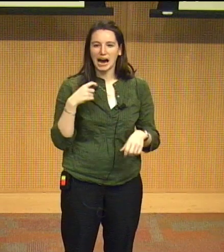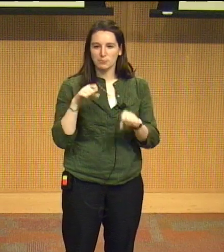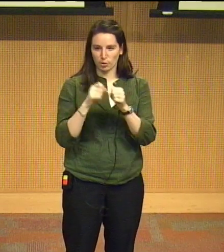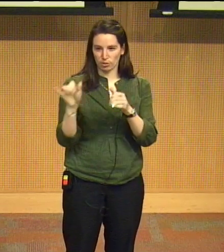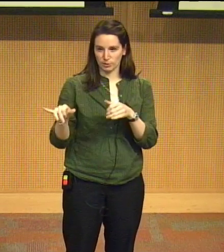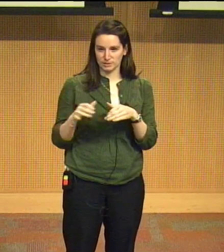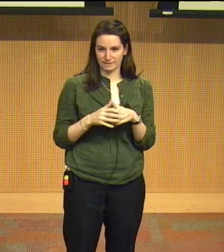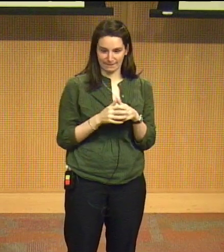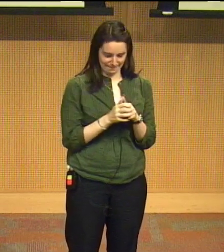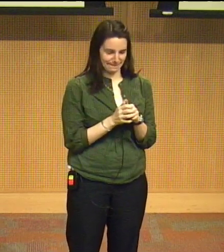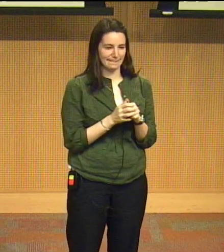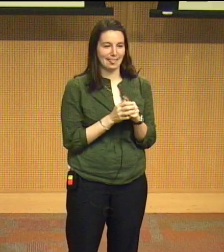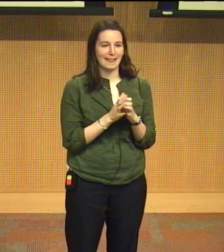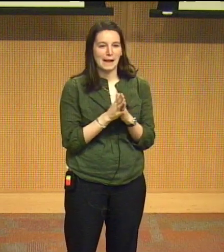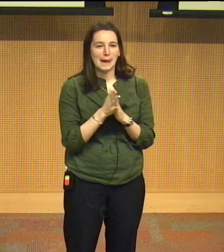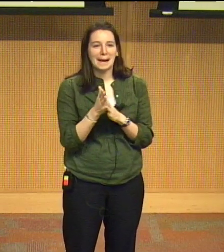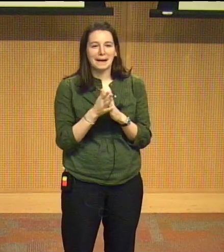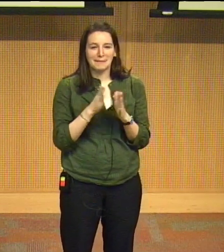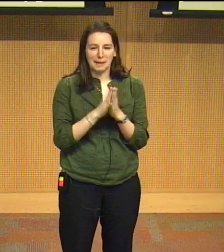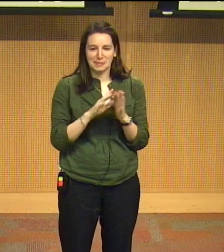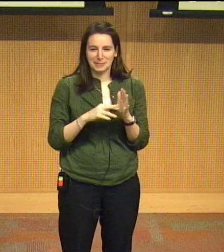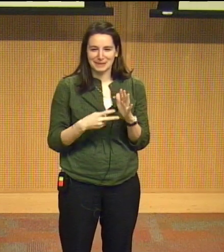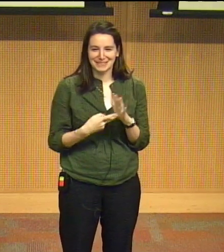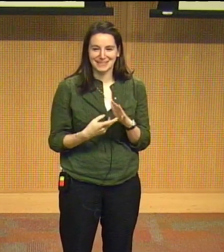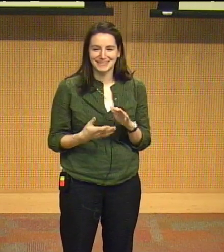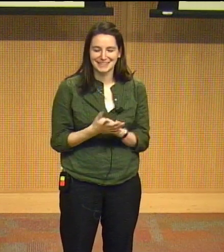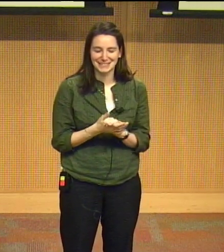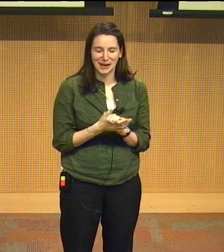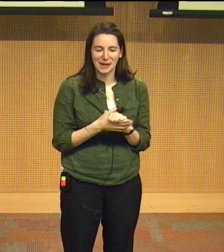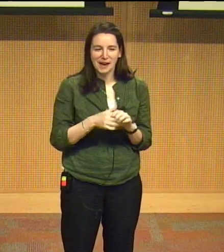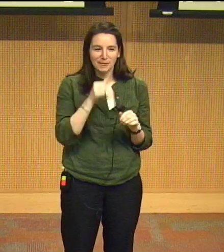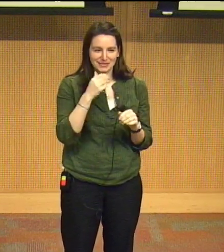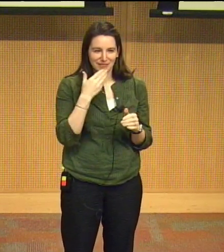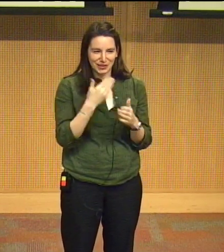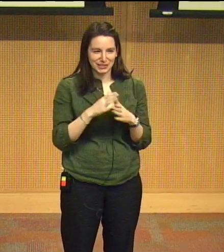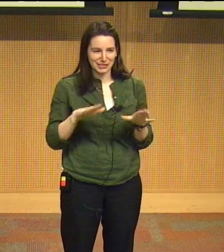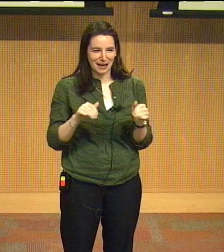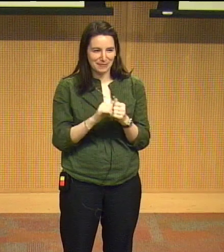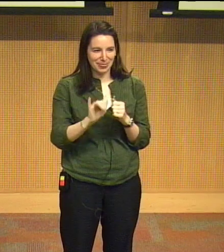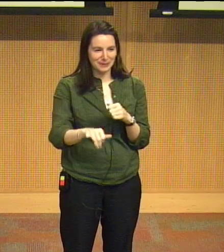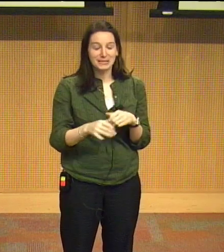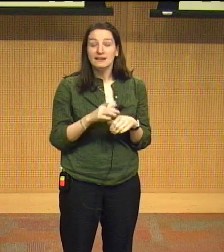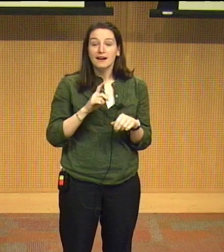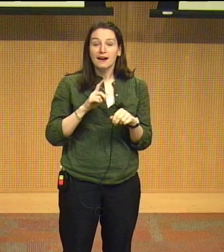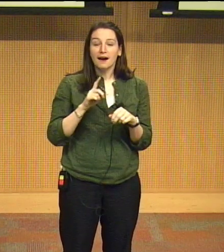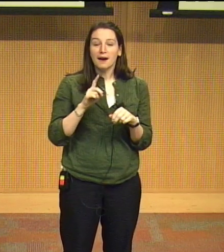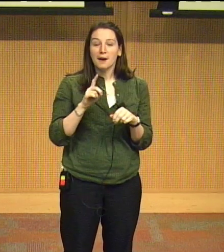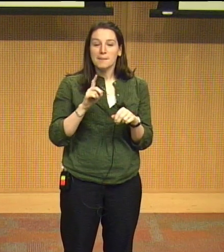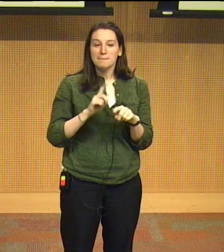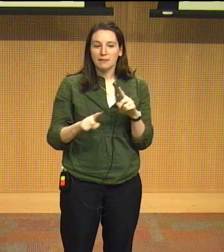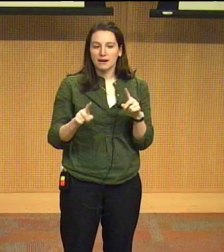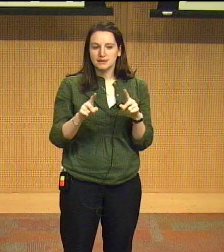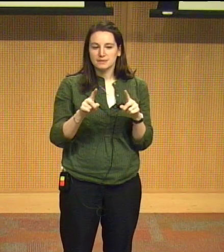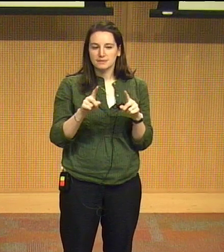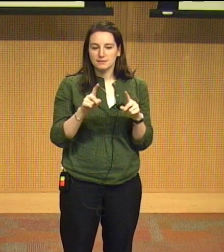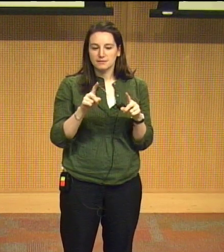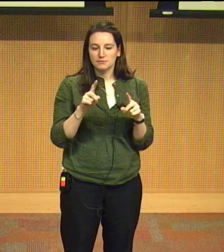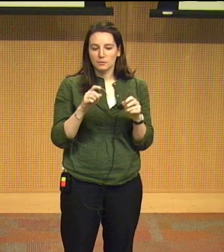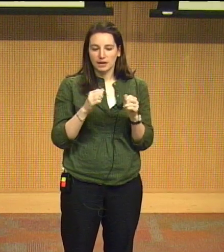broke those. On purpose. Wasn't a very good child with those. But in